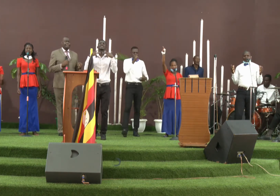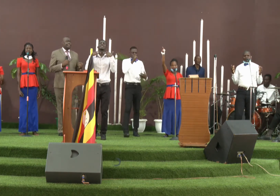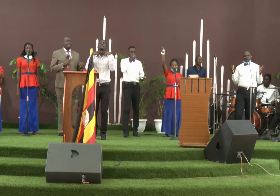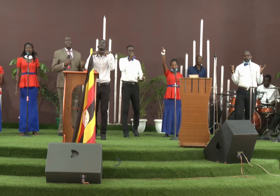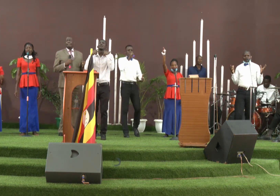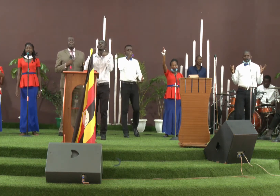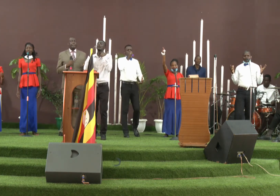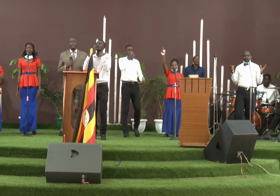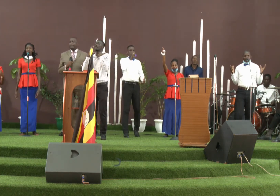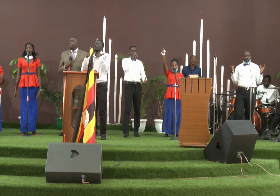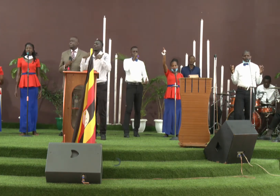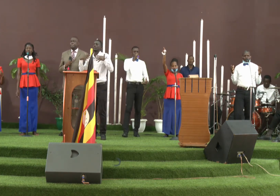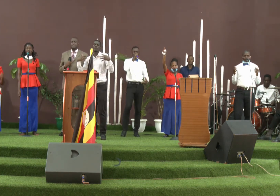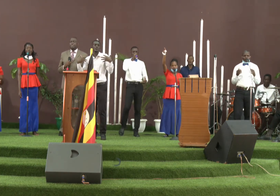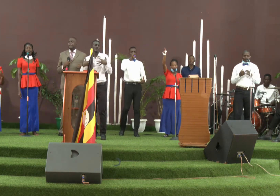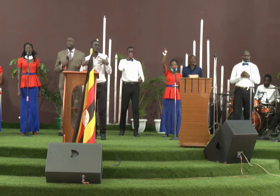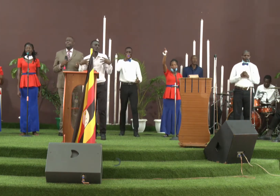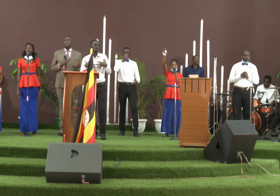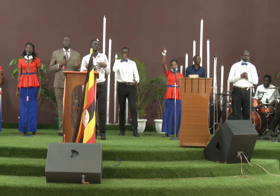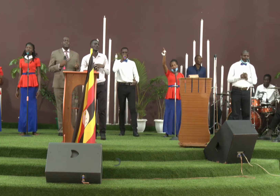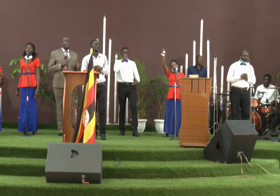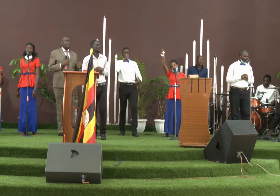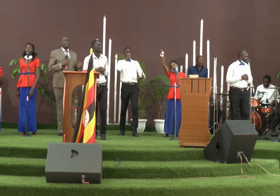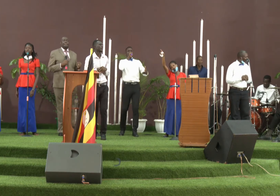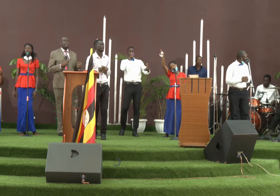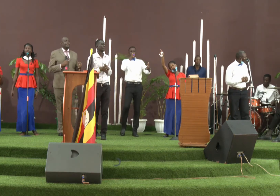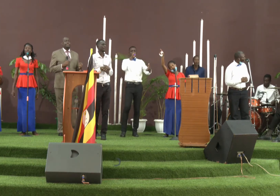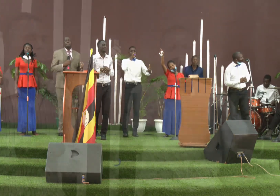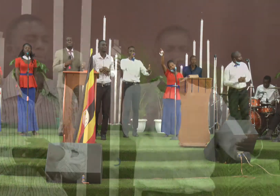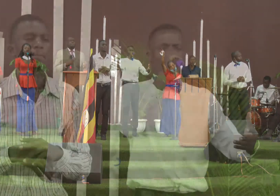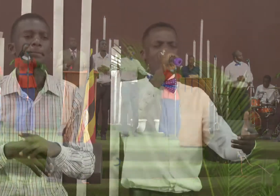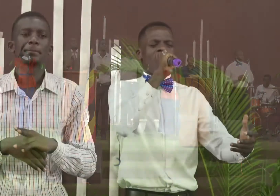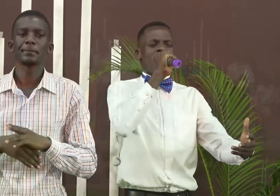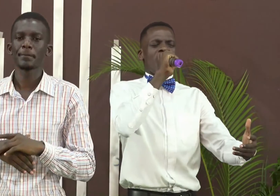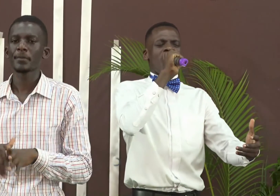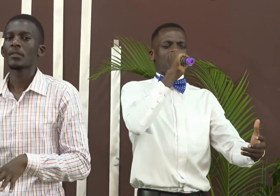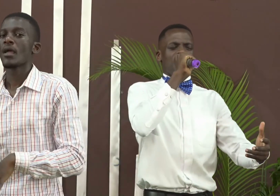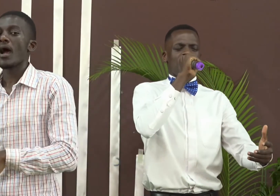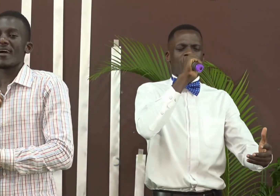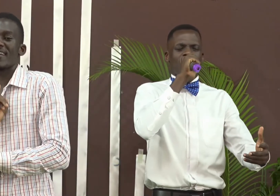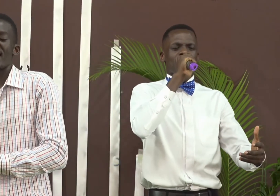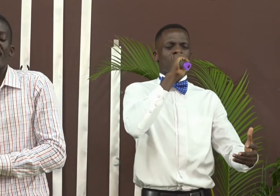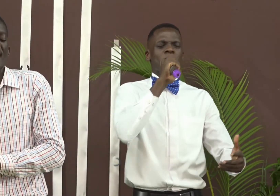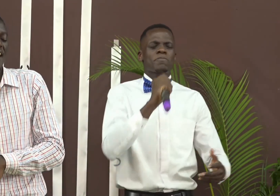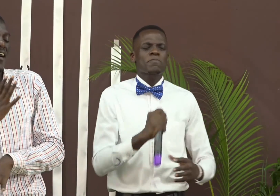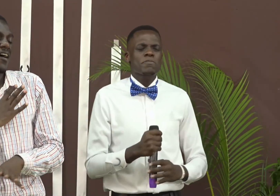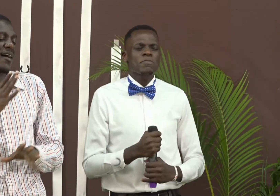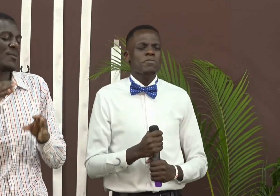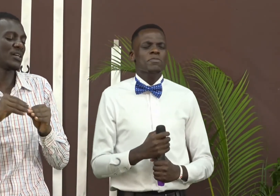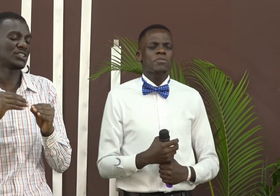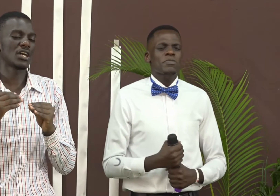I'm no longer a slave to fear. I'm a child of God. Yeah.